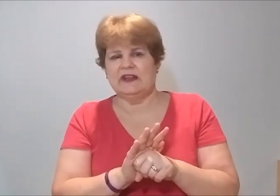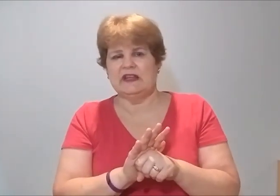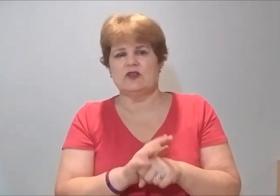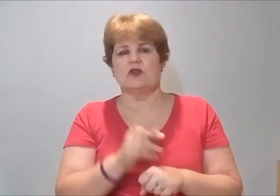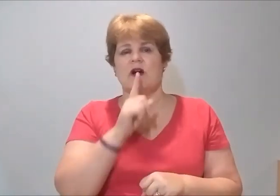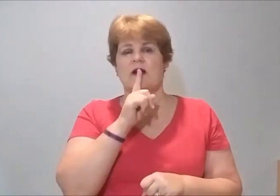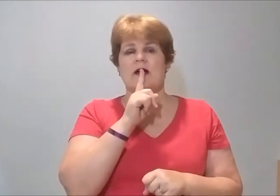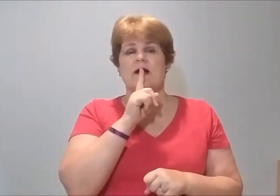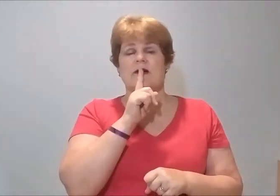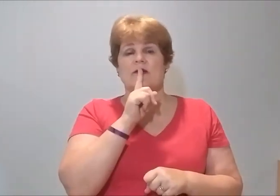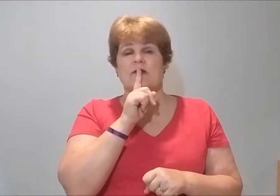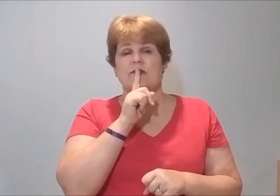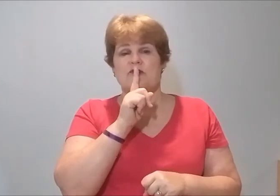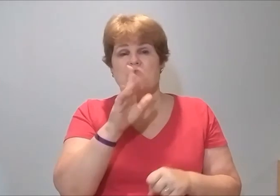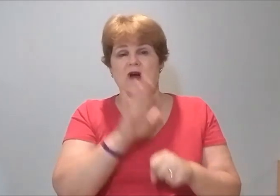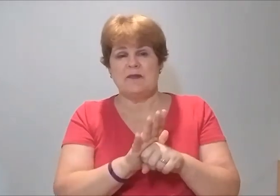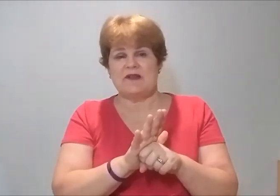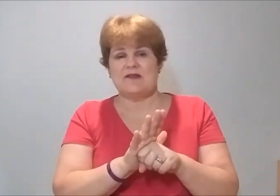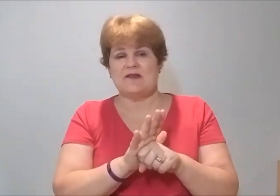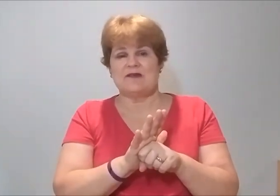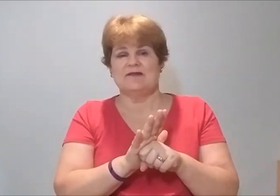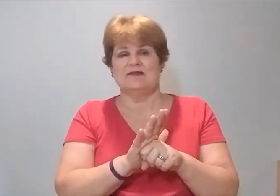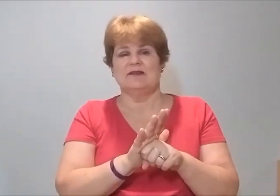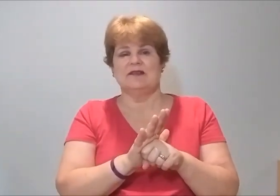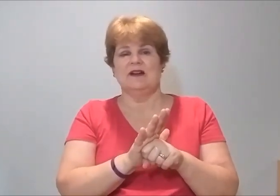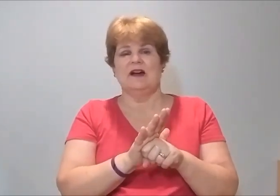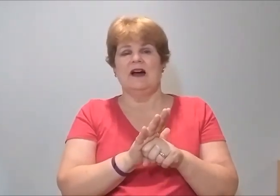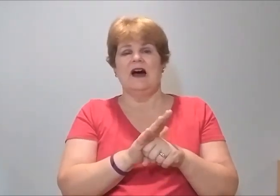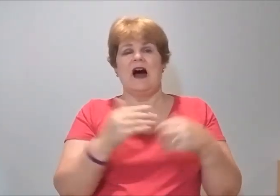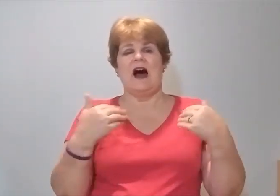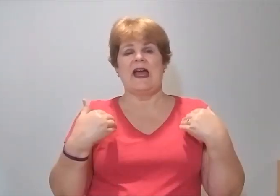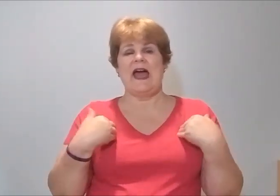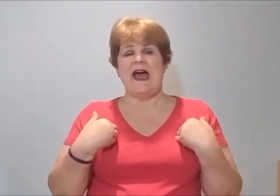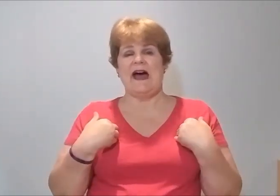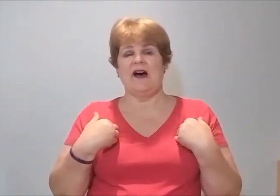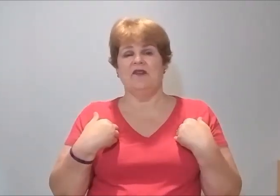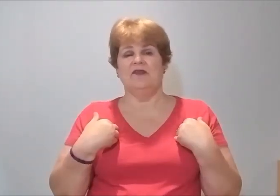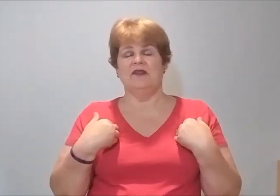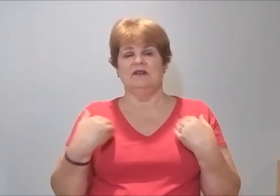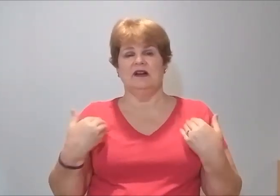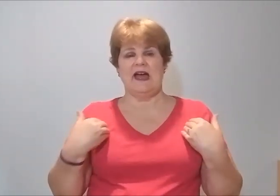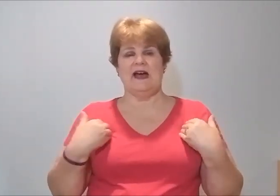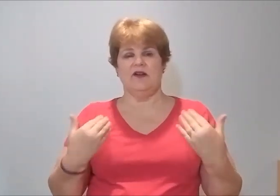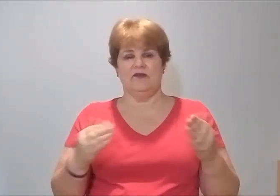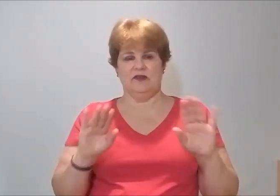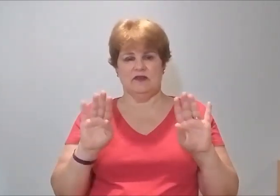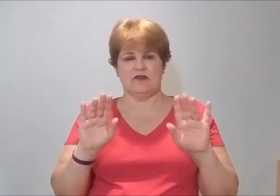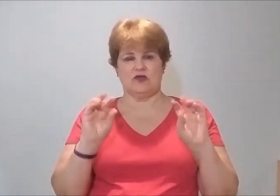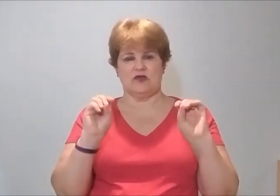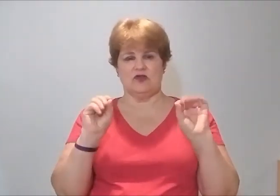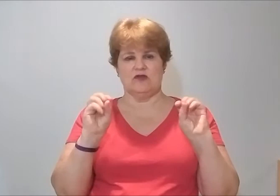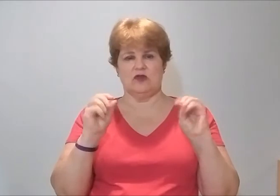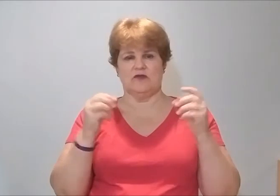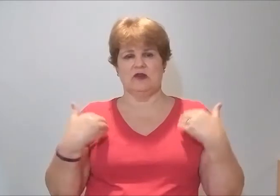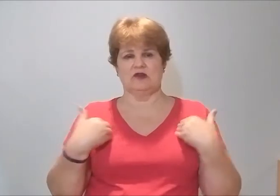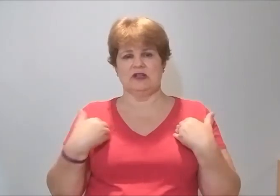it in a jar. Promise. I have is just using your